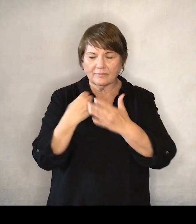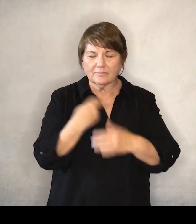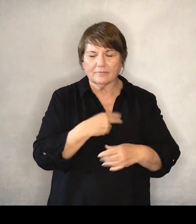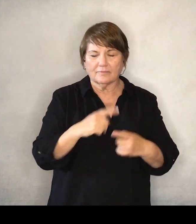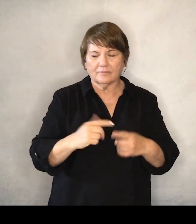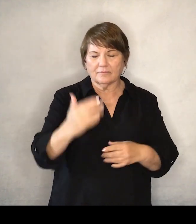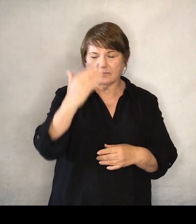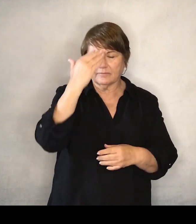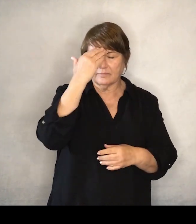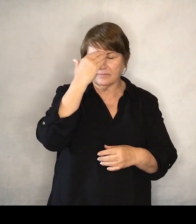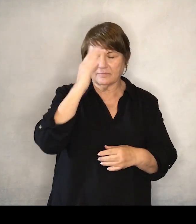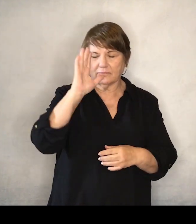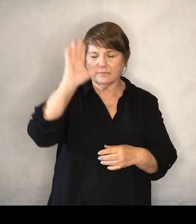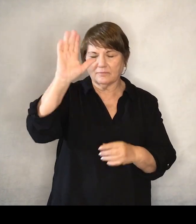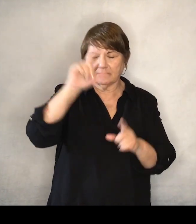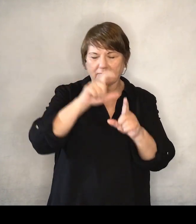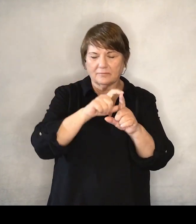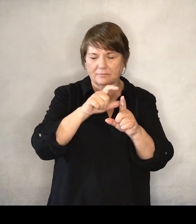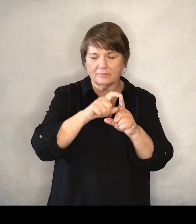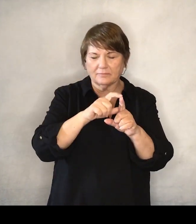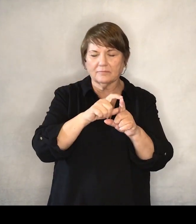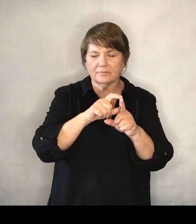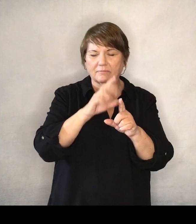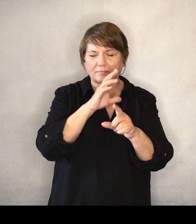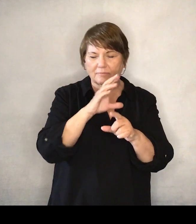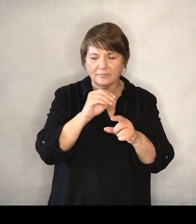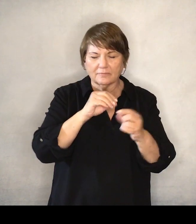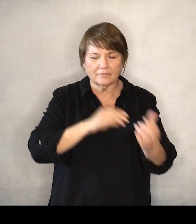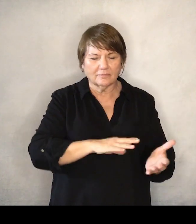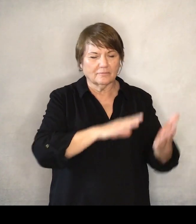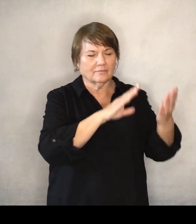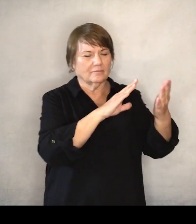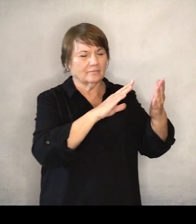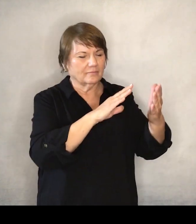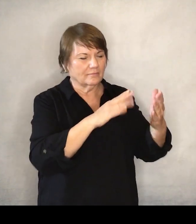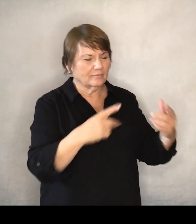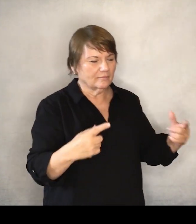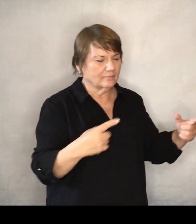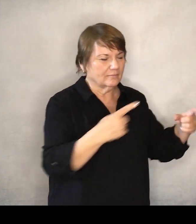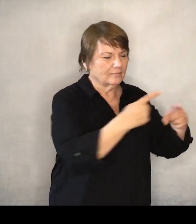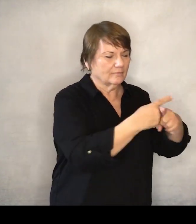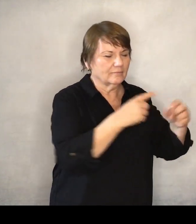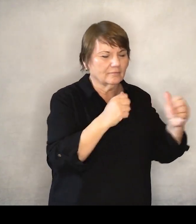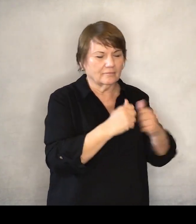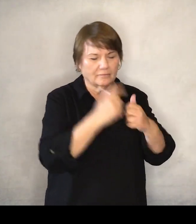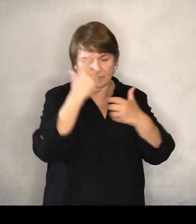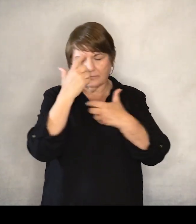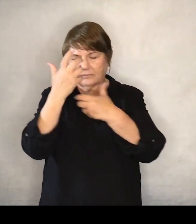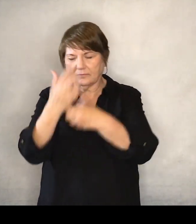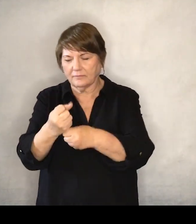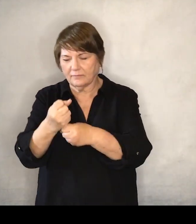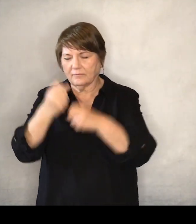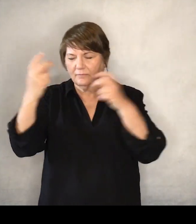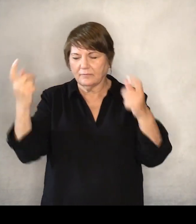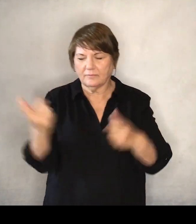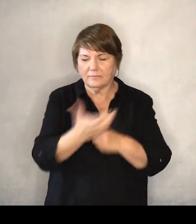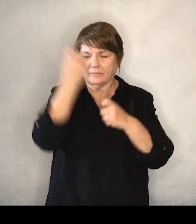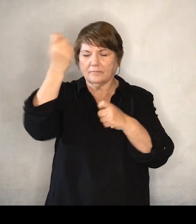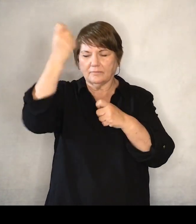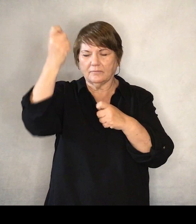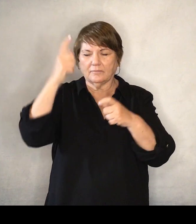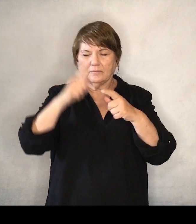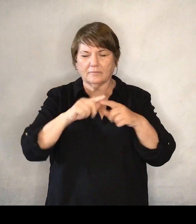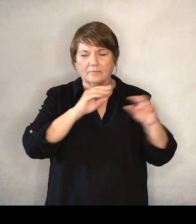know more of your word and face all adversities with the confidence of victory and the ability to